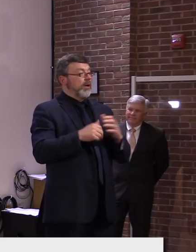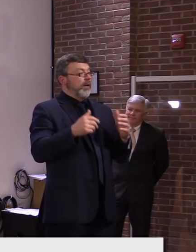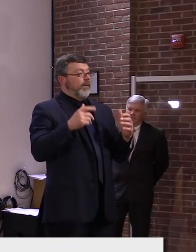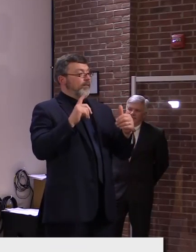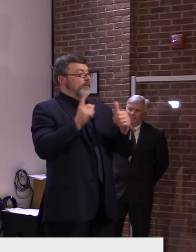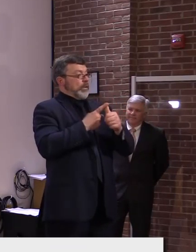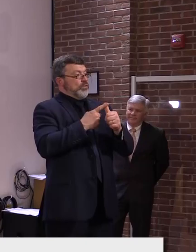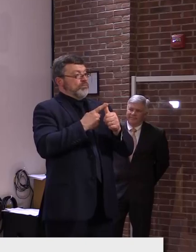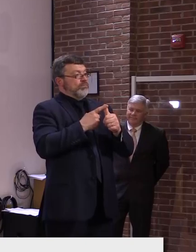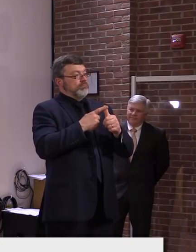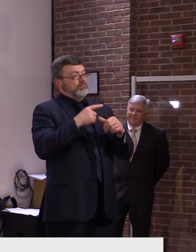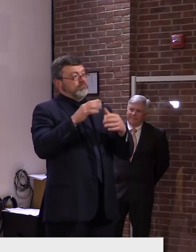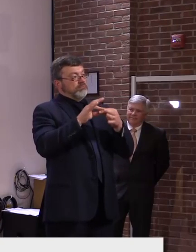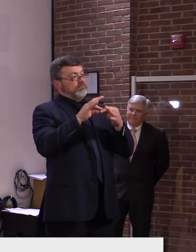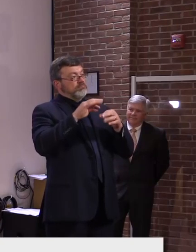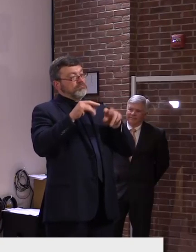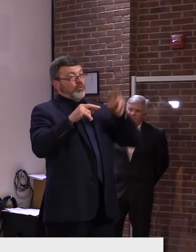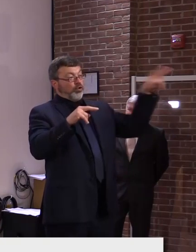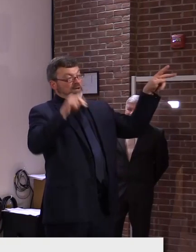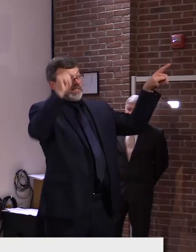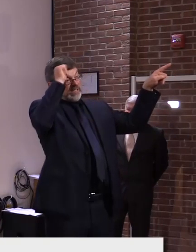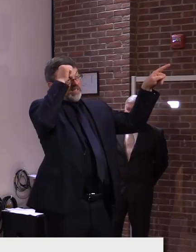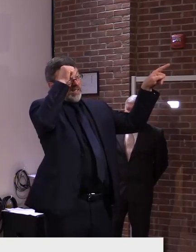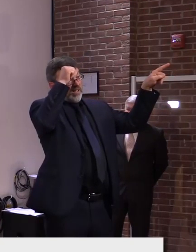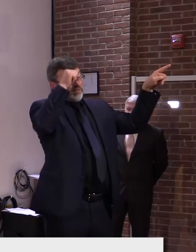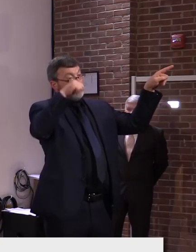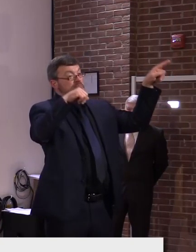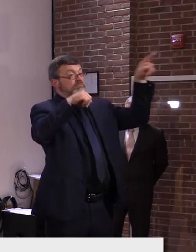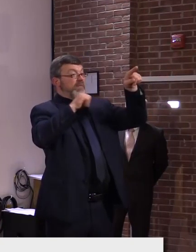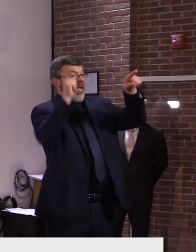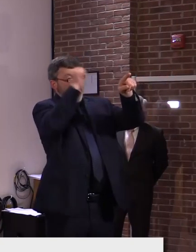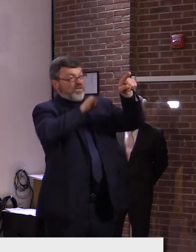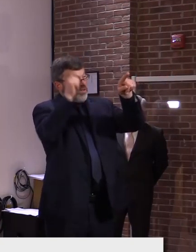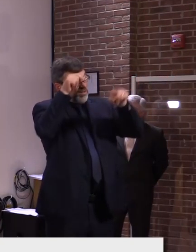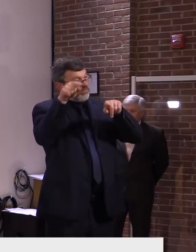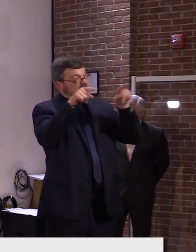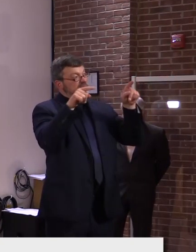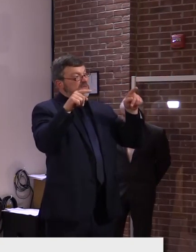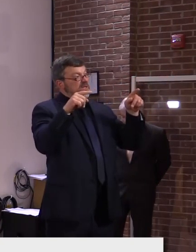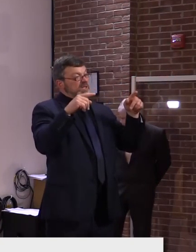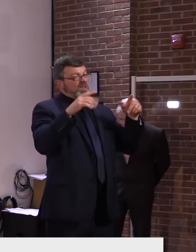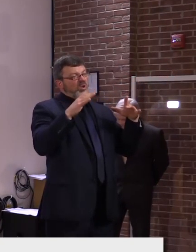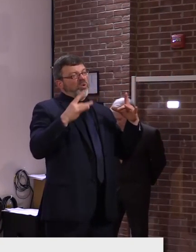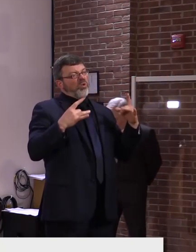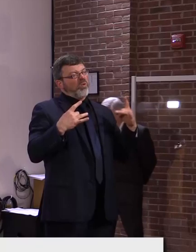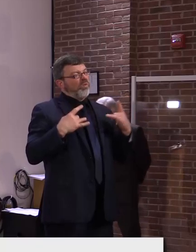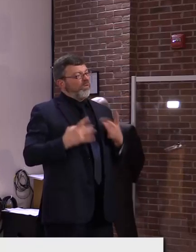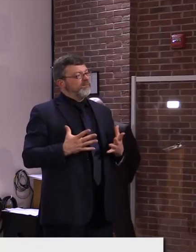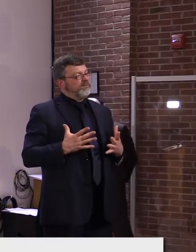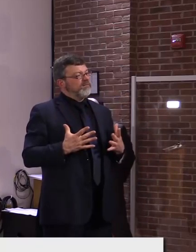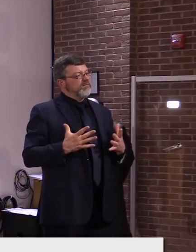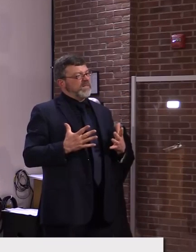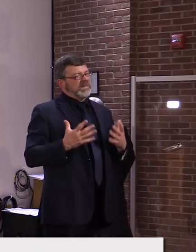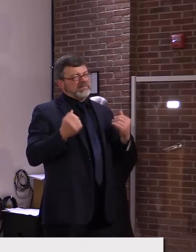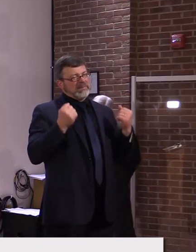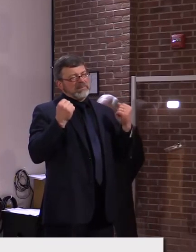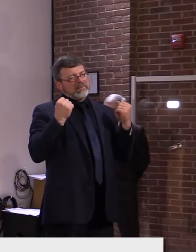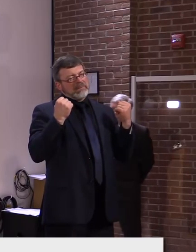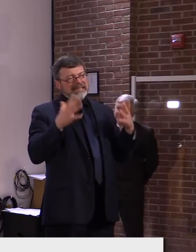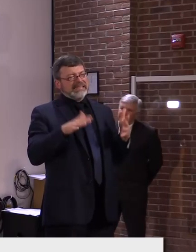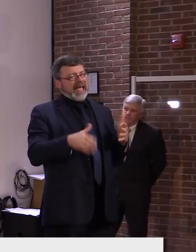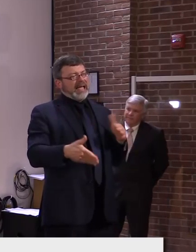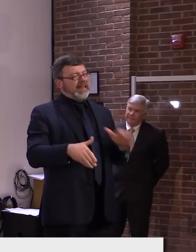absolutely tragic. The devastation of life that's occurring there. So